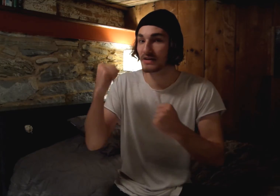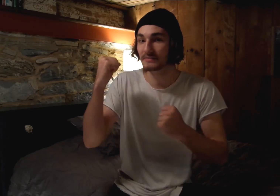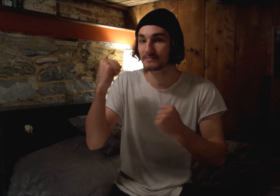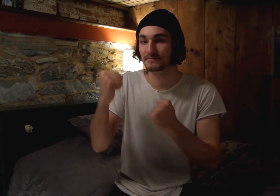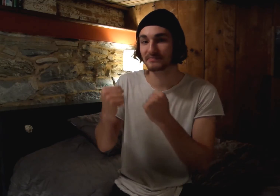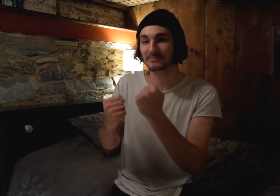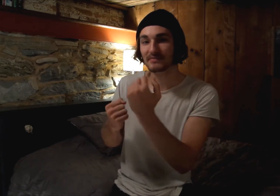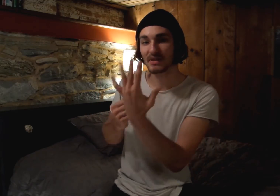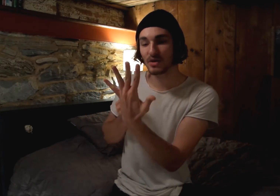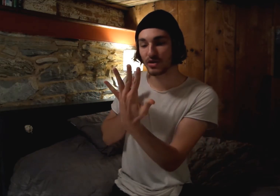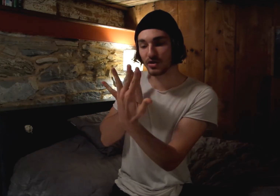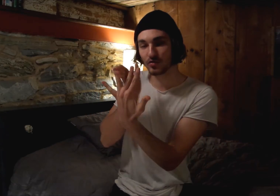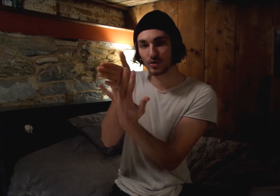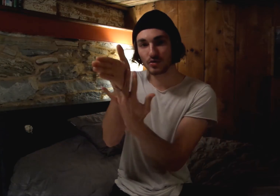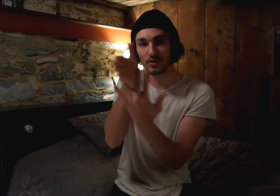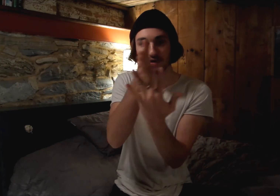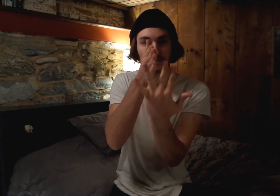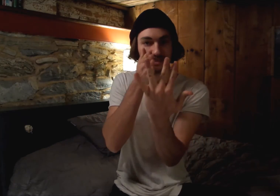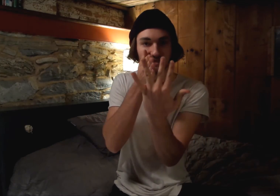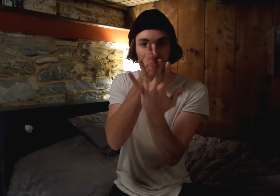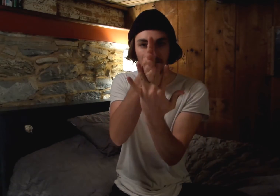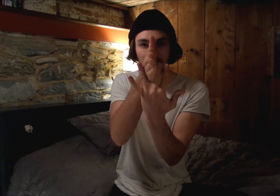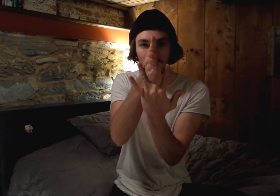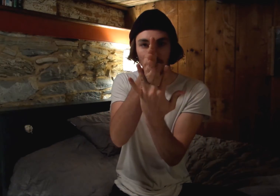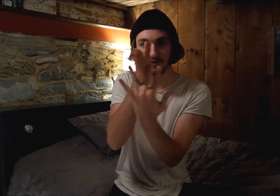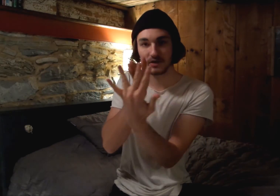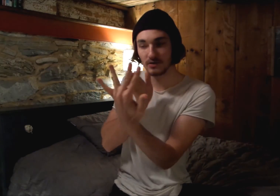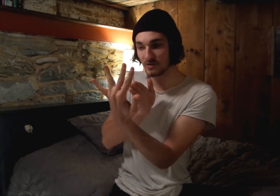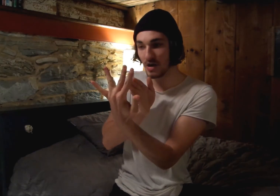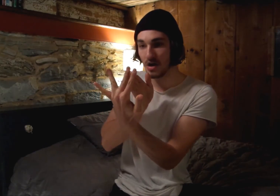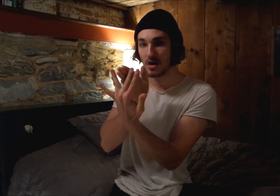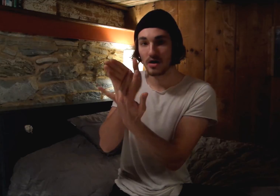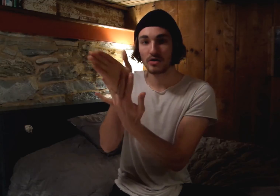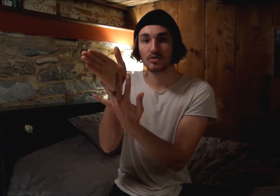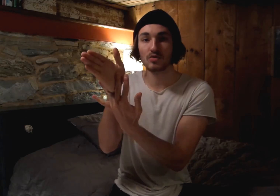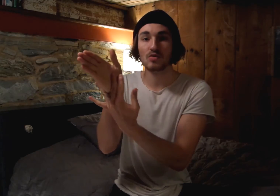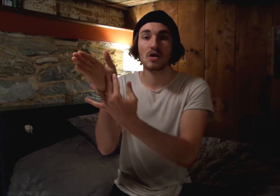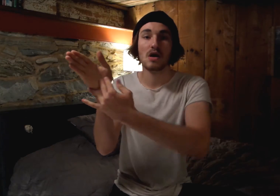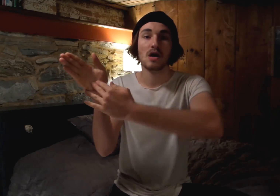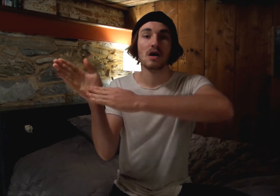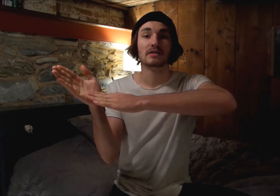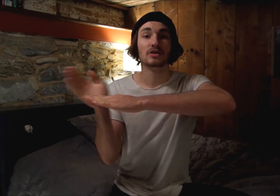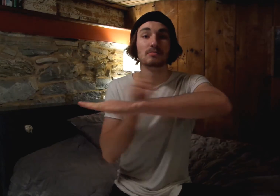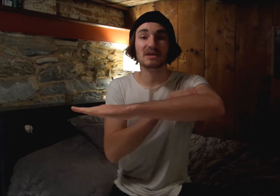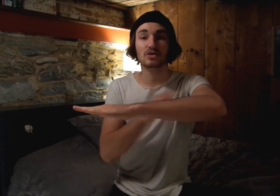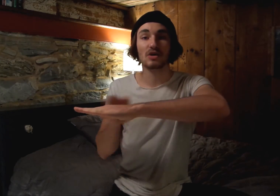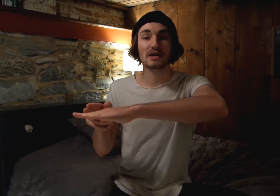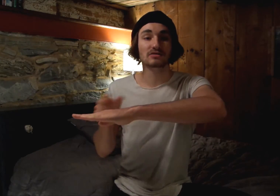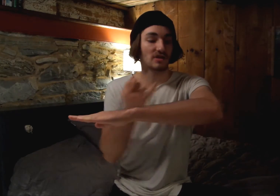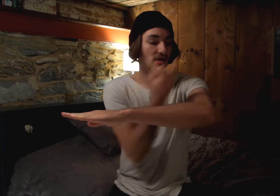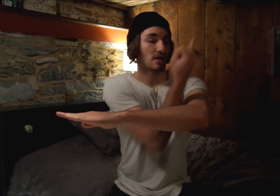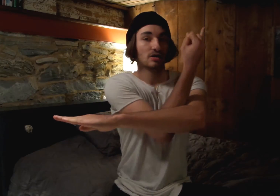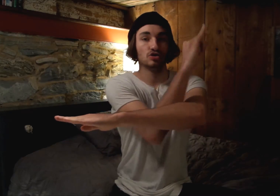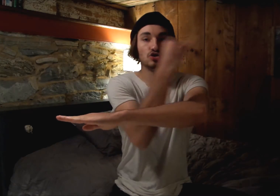running. Through, just slice between your fingers. Through Then you make the ground,